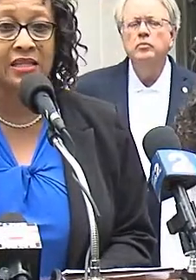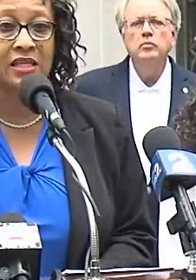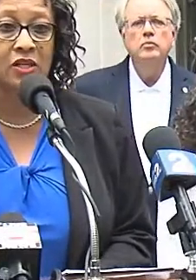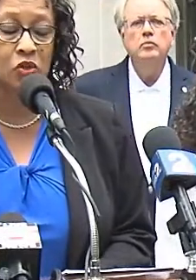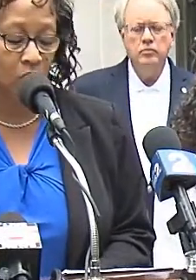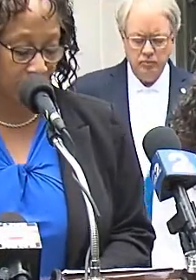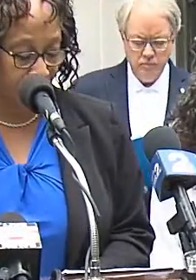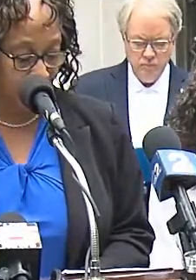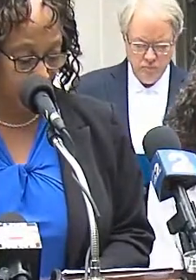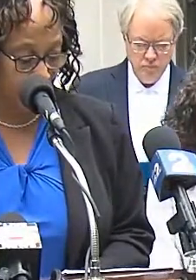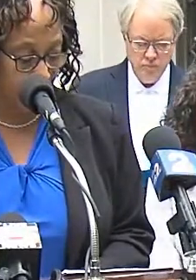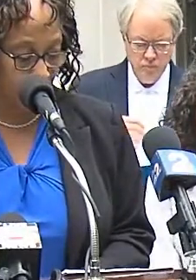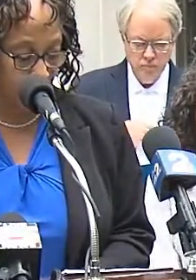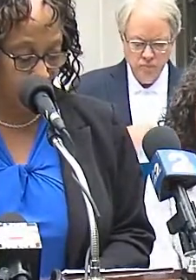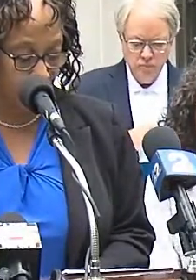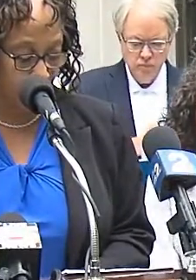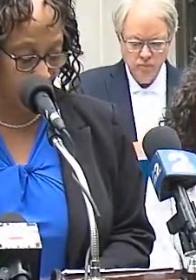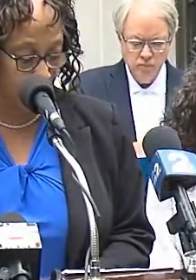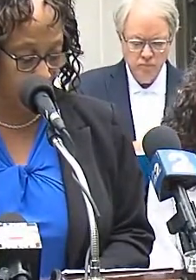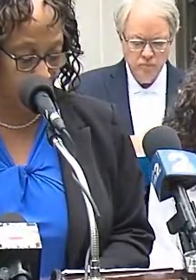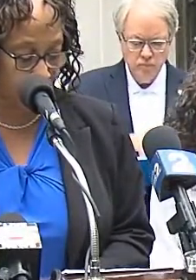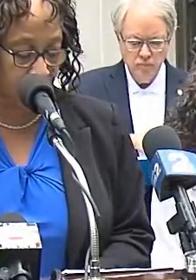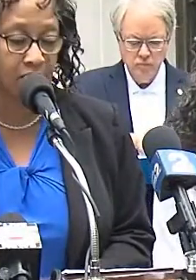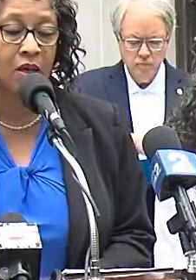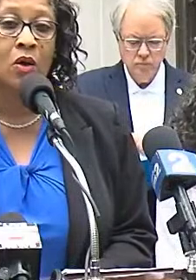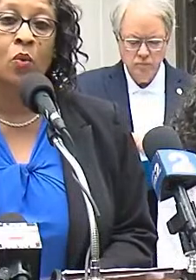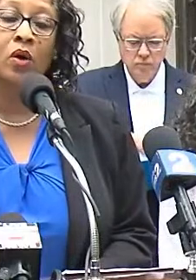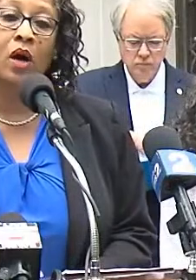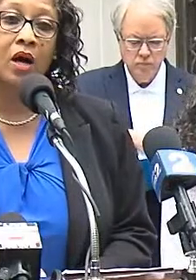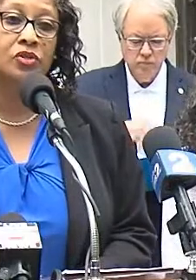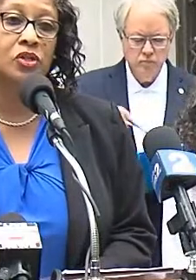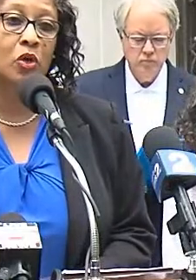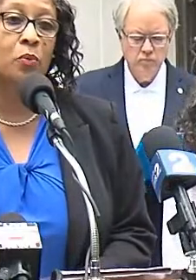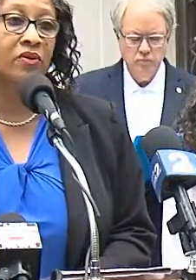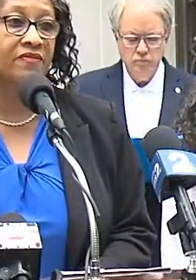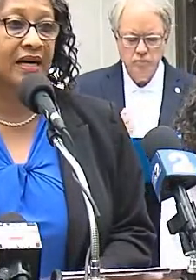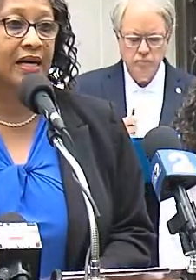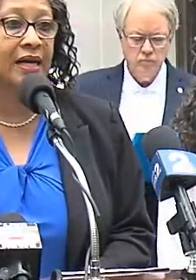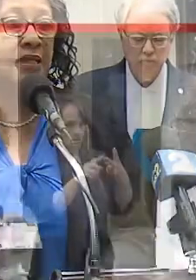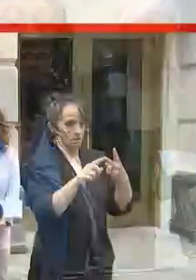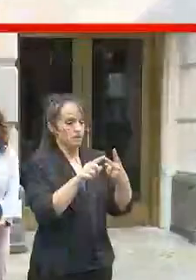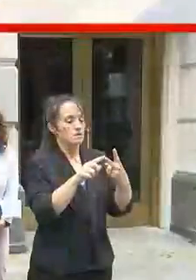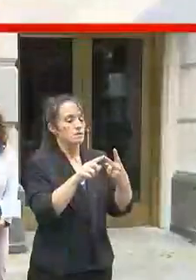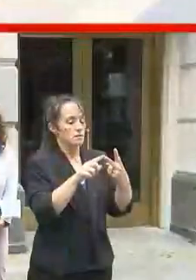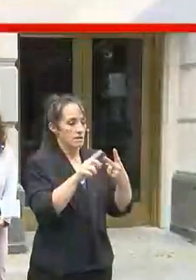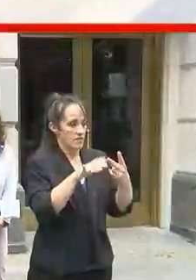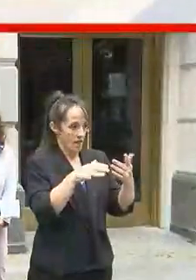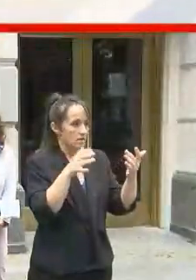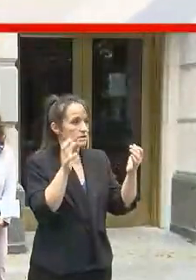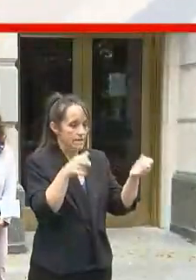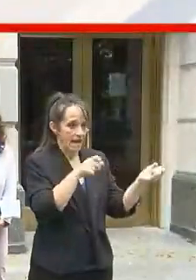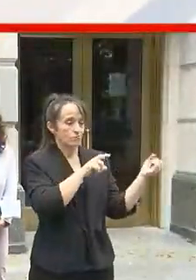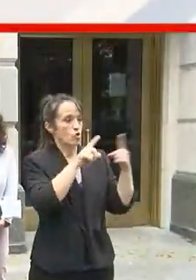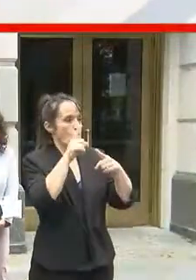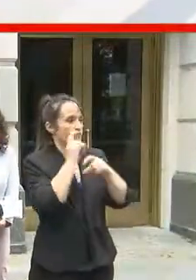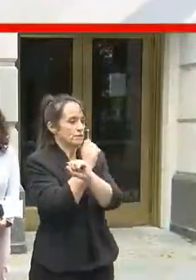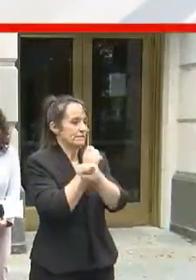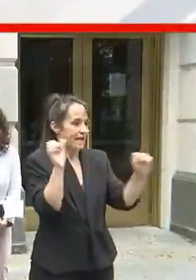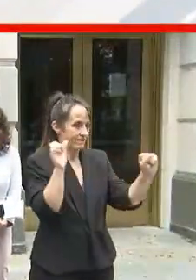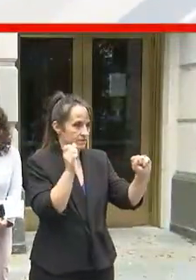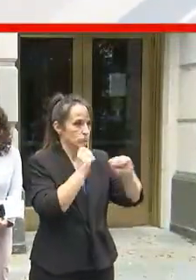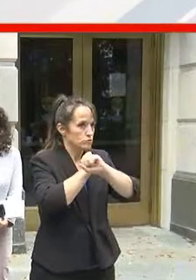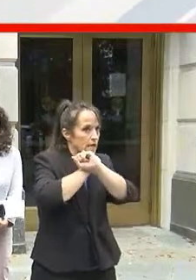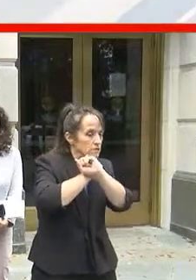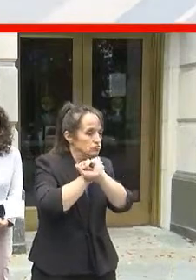at 1825 Remount Road in North Charleston, will also provide shelter to those who need